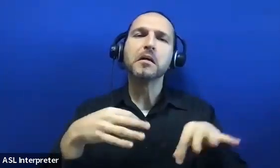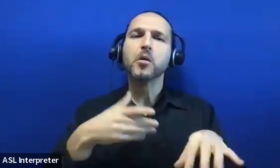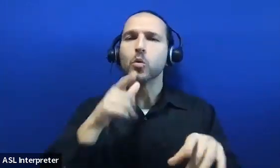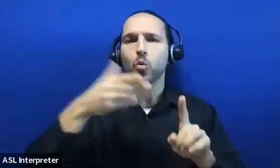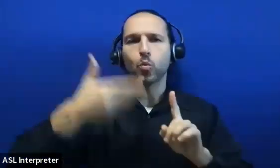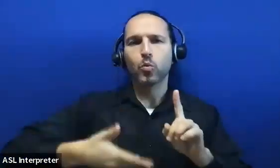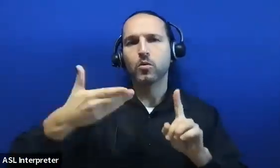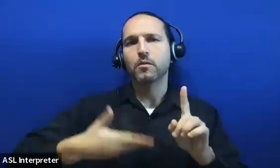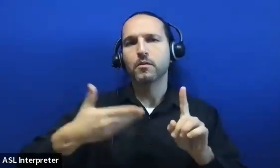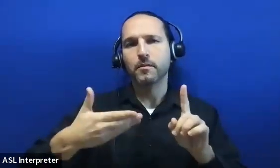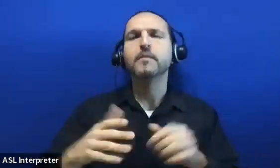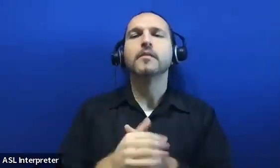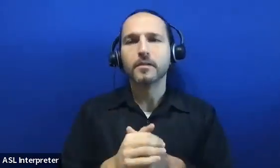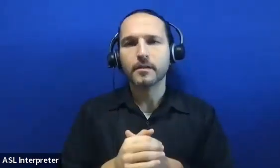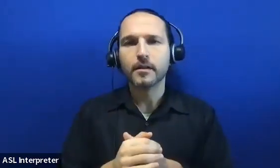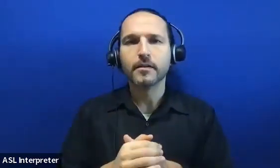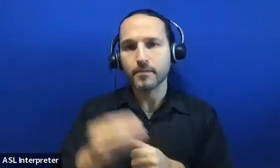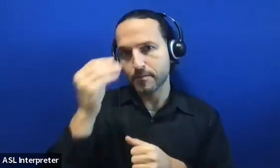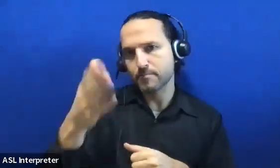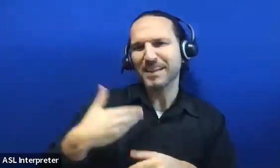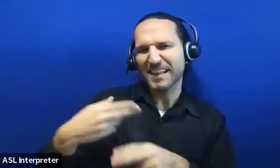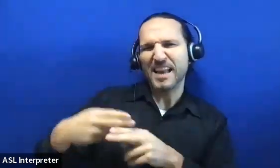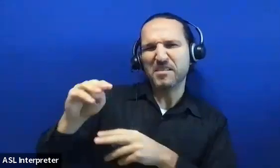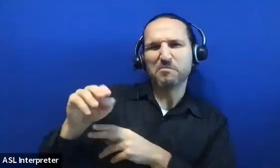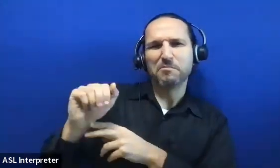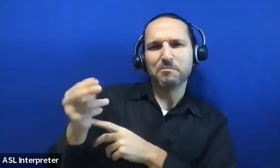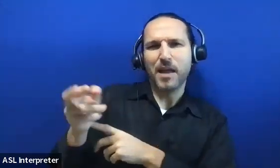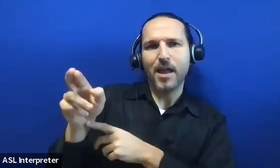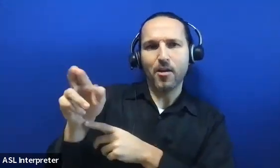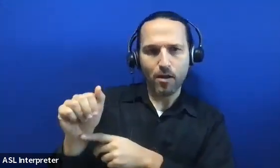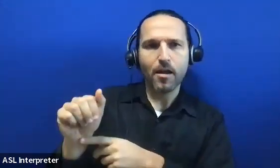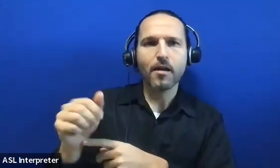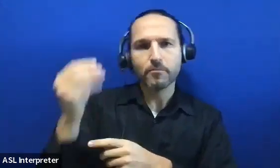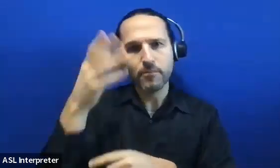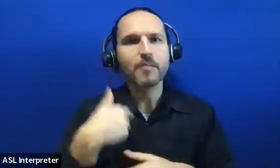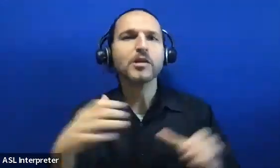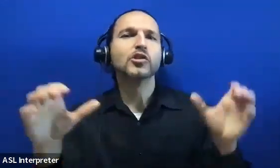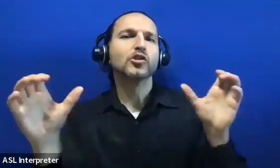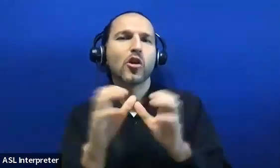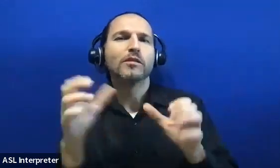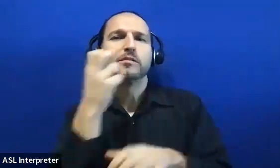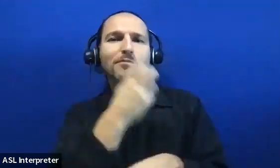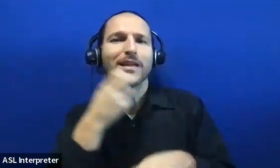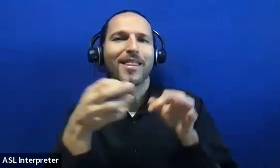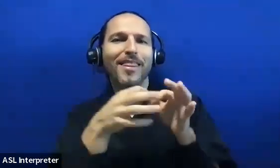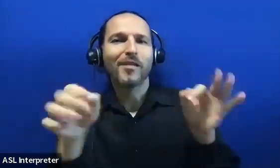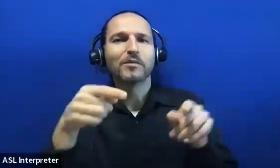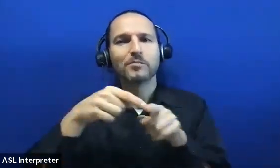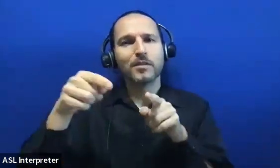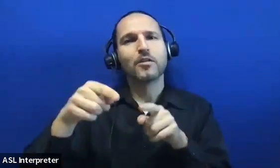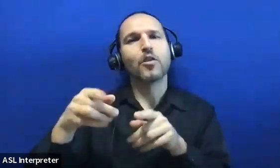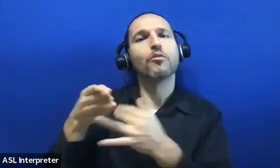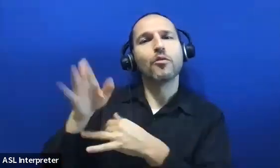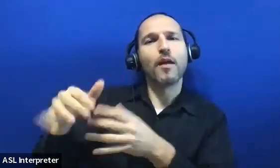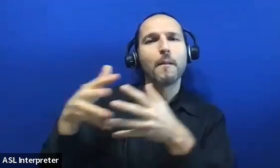about myself. So again, my name is Mahra Rainieri. I am a certified speech language pathologist by the American